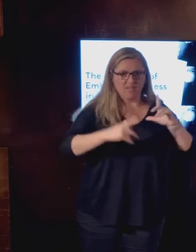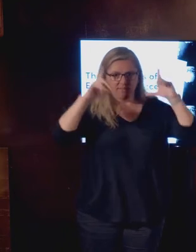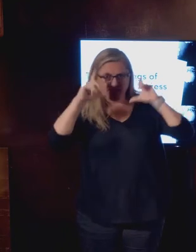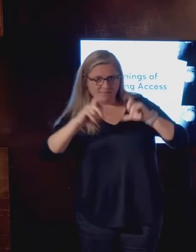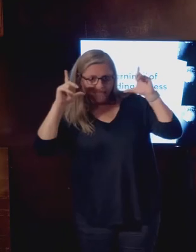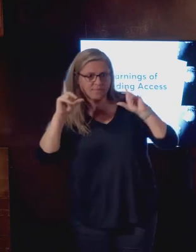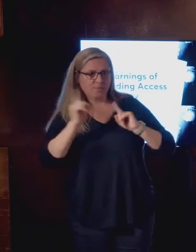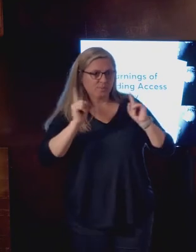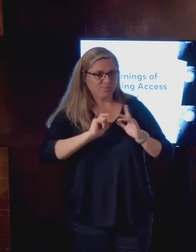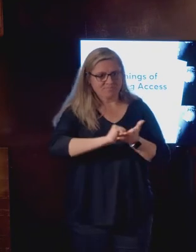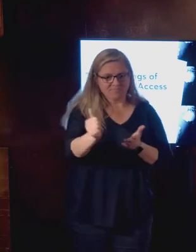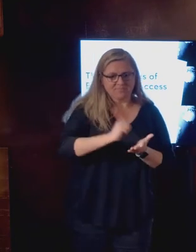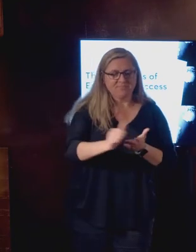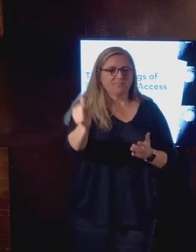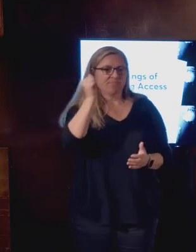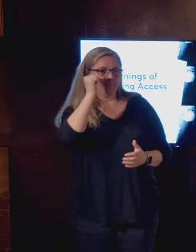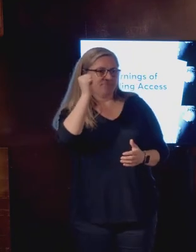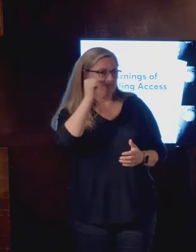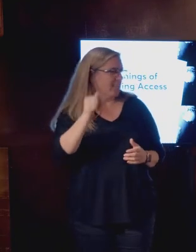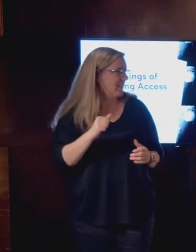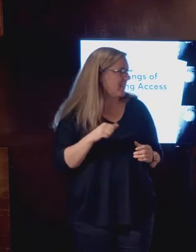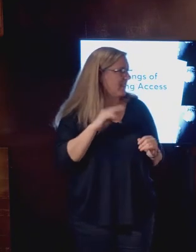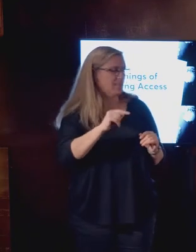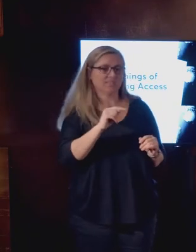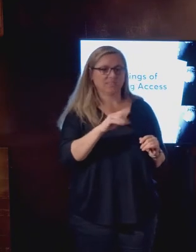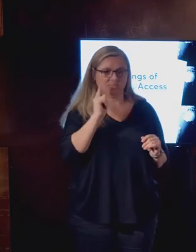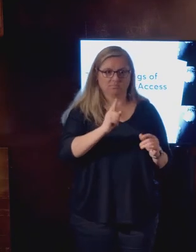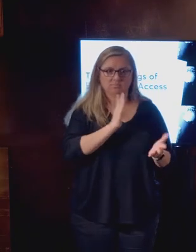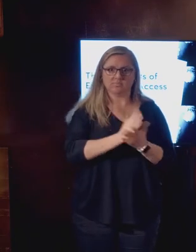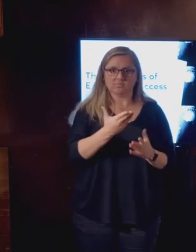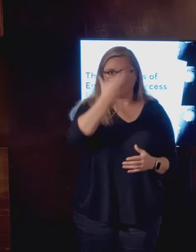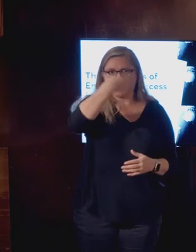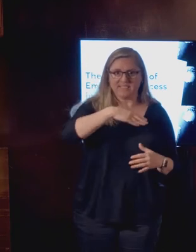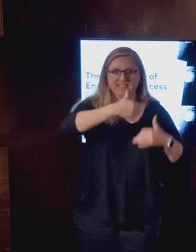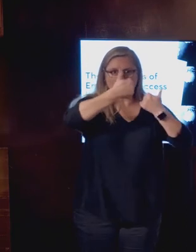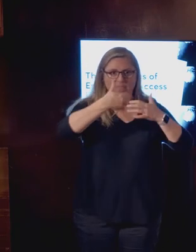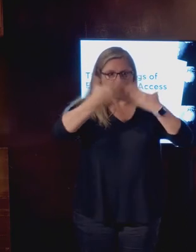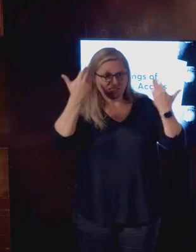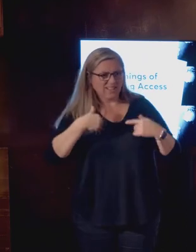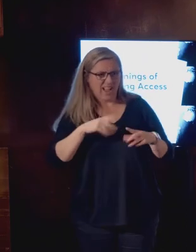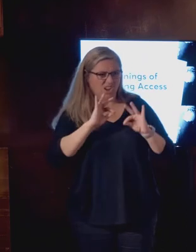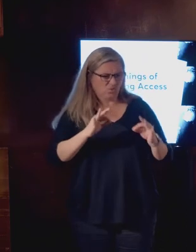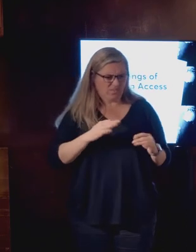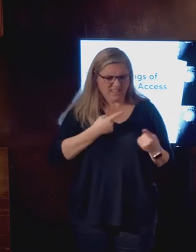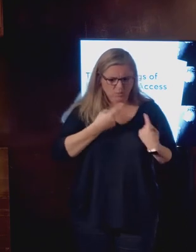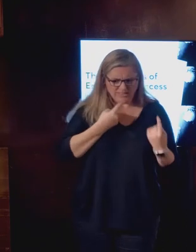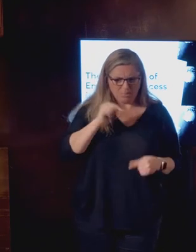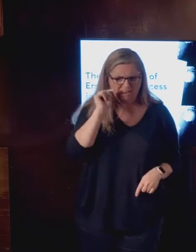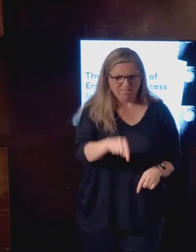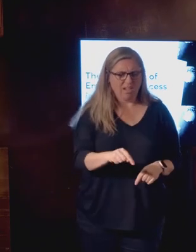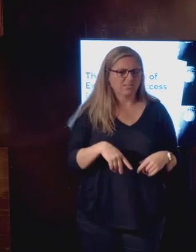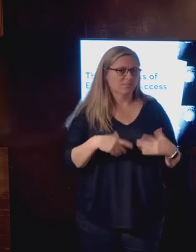and the publisher and no, this isn't like airbrushed and my face was good on that day and all that. And I mean, I shouldn't even had to.